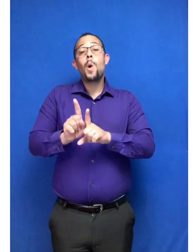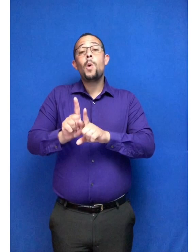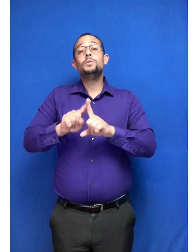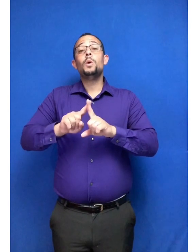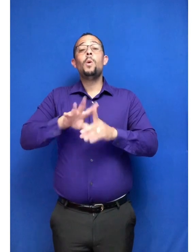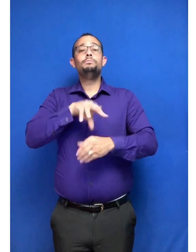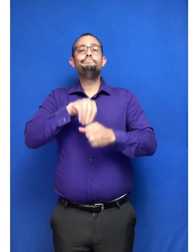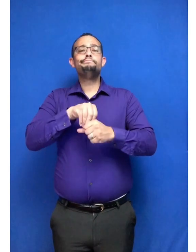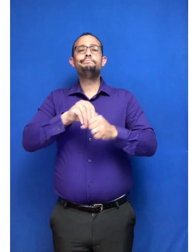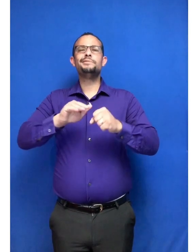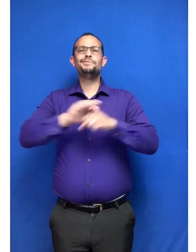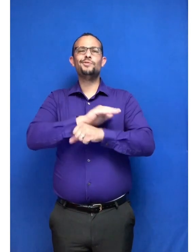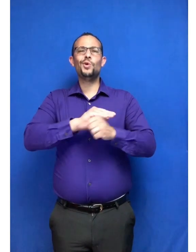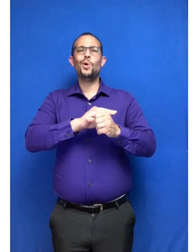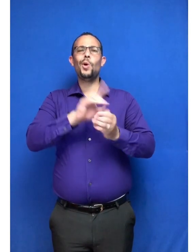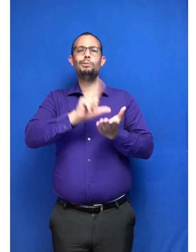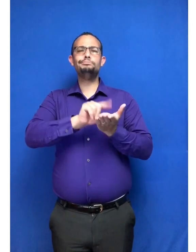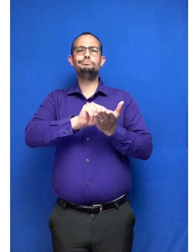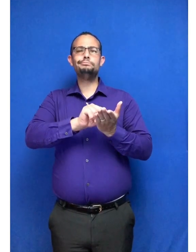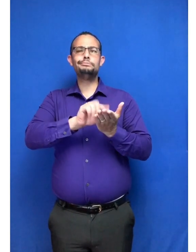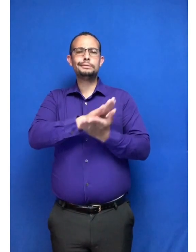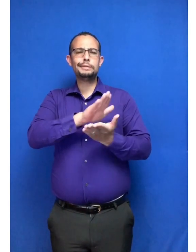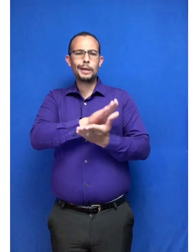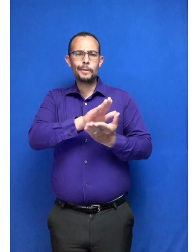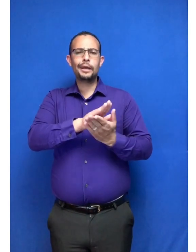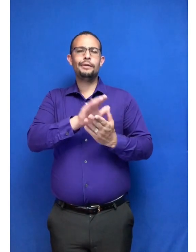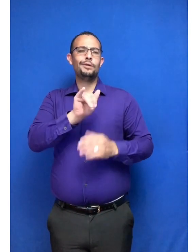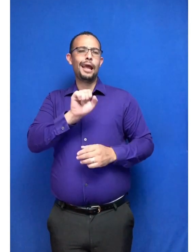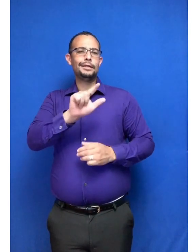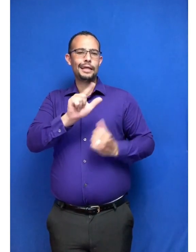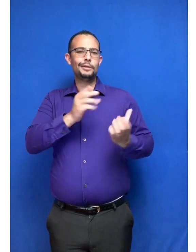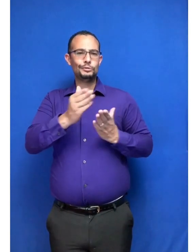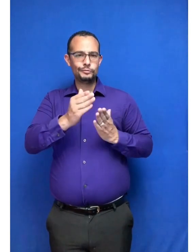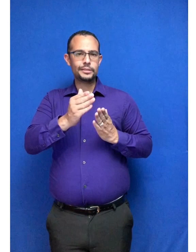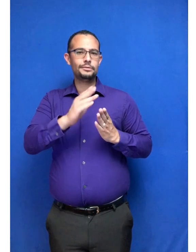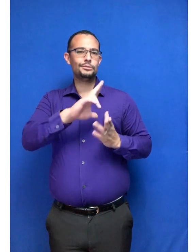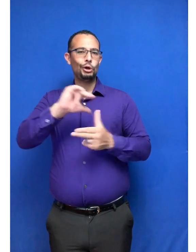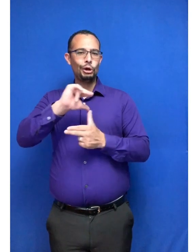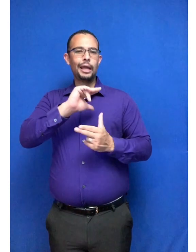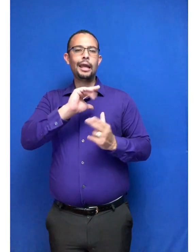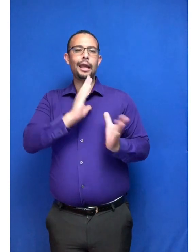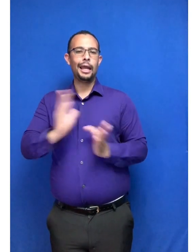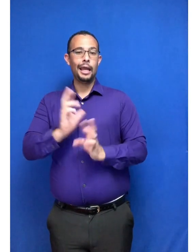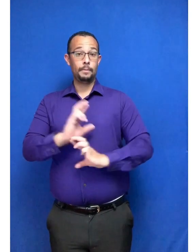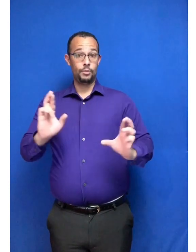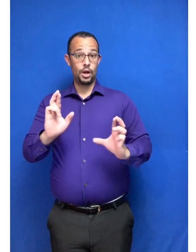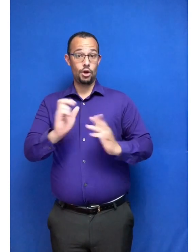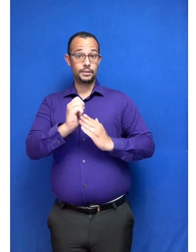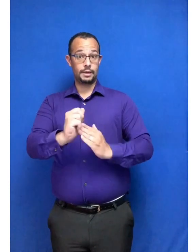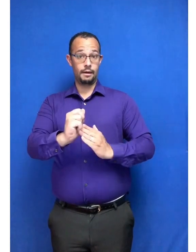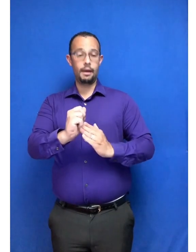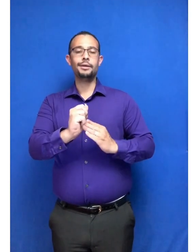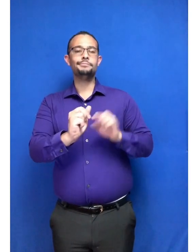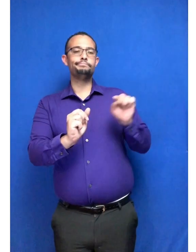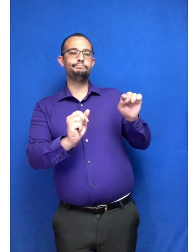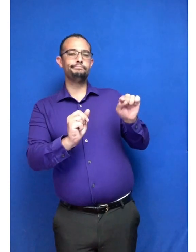Services Preparedness Guide packet. At that link, you can put in your local information